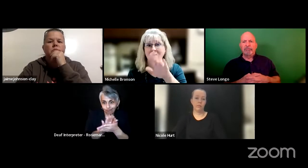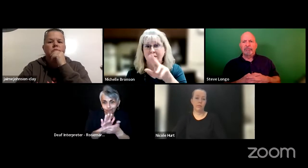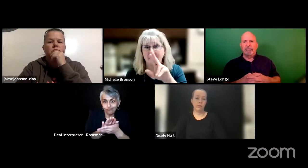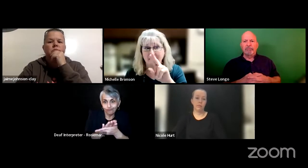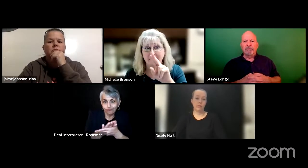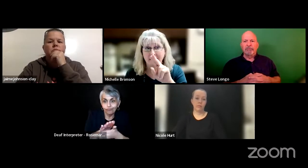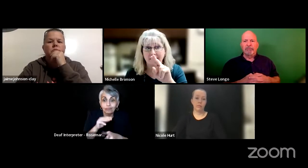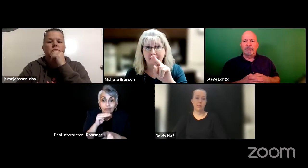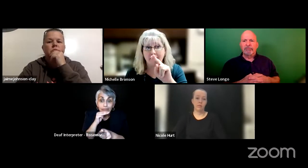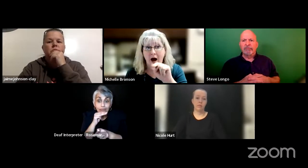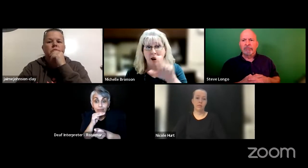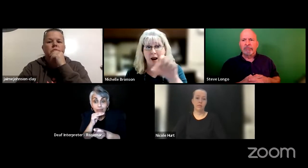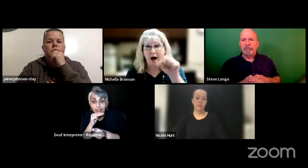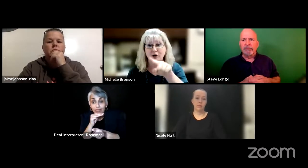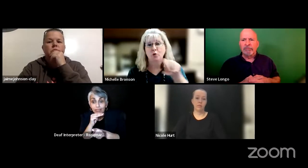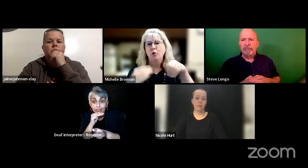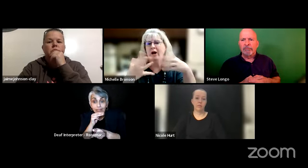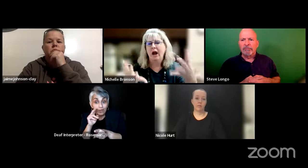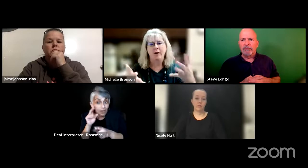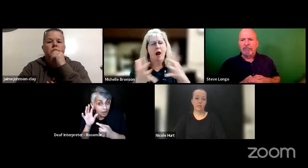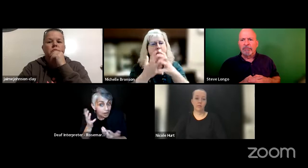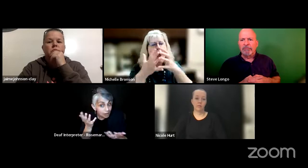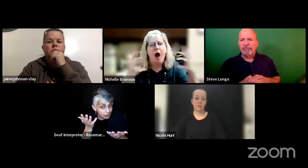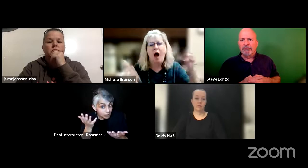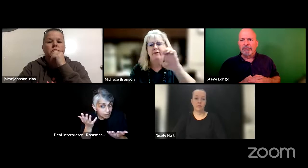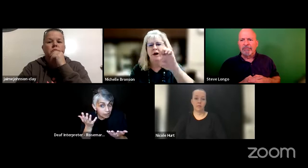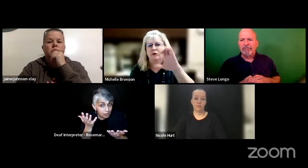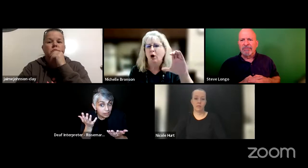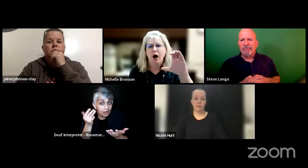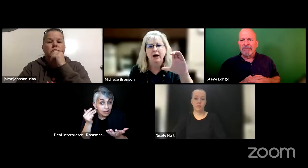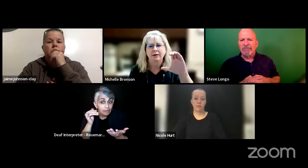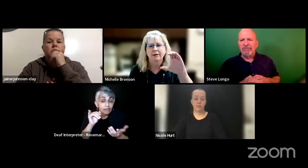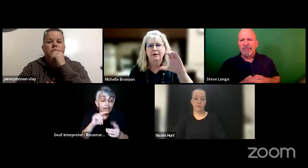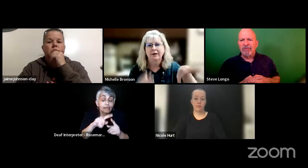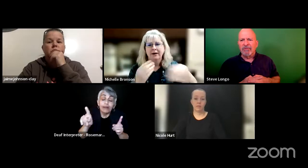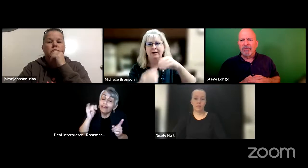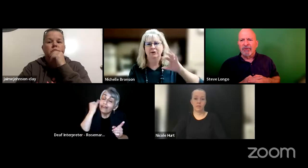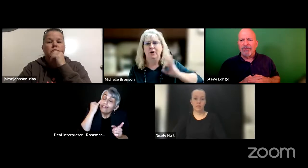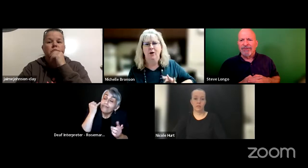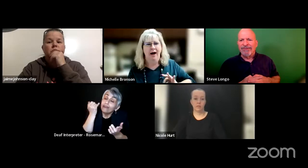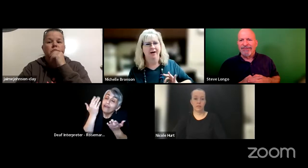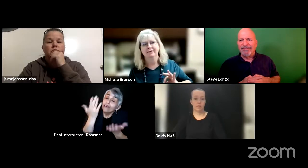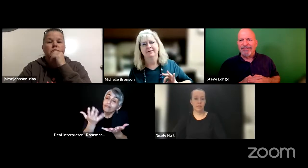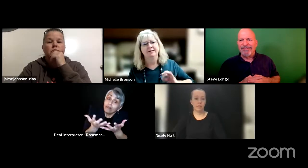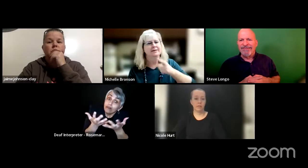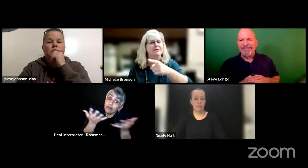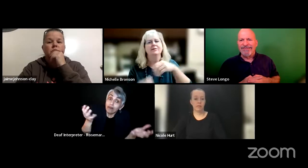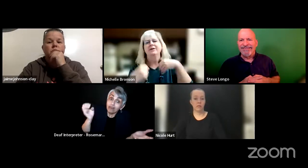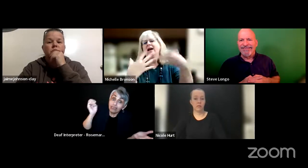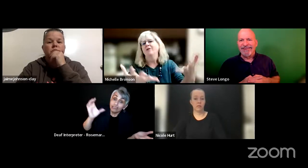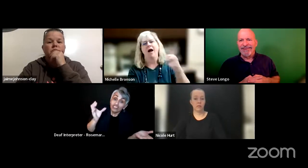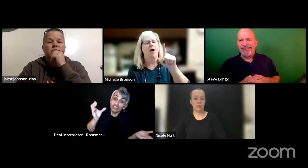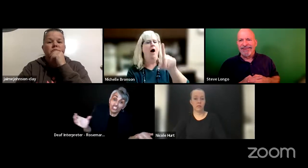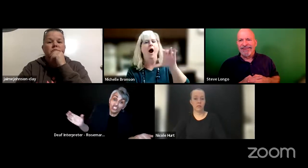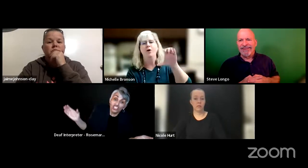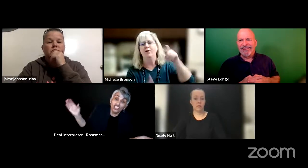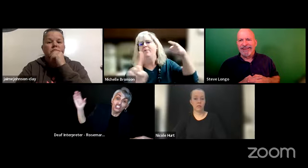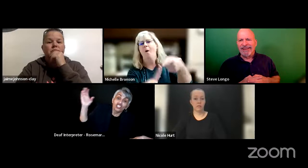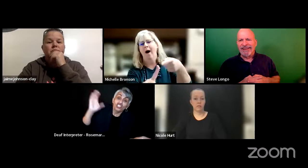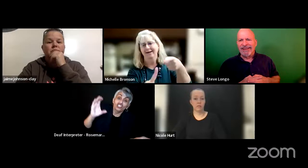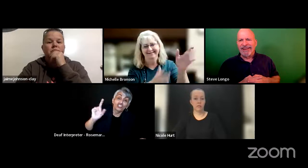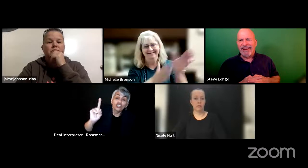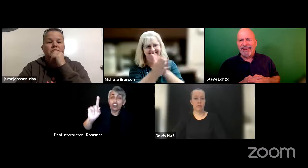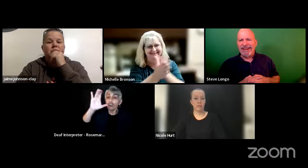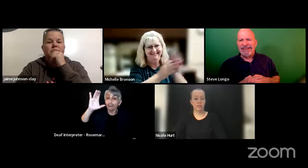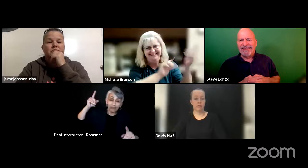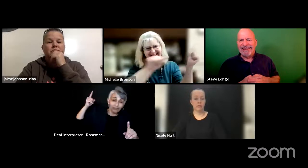week because it is a big draw for college students. Unless you give them a lot of extra credit, and then that might